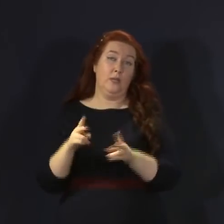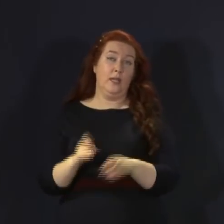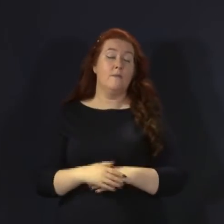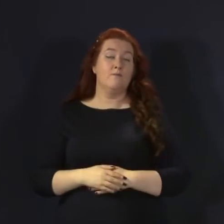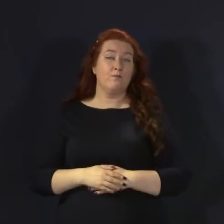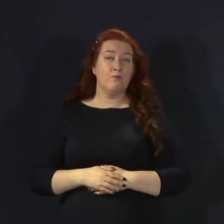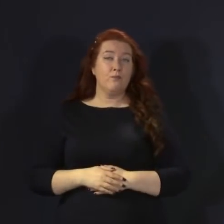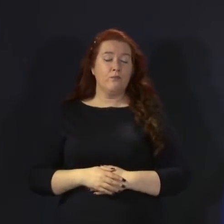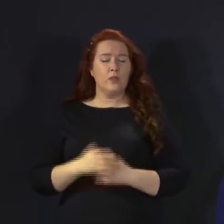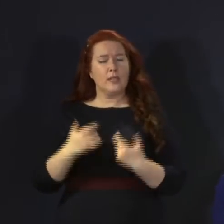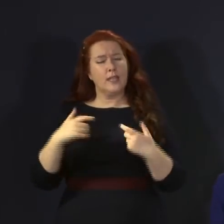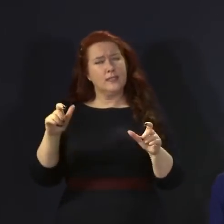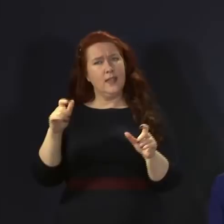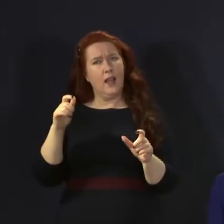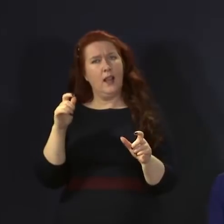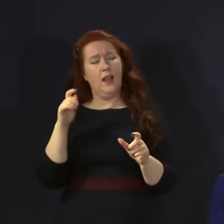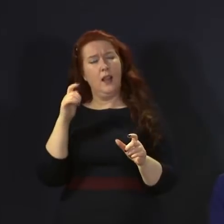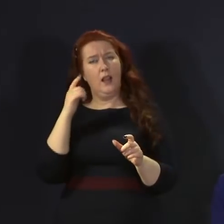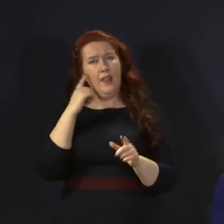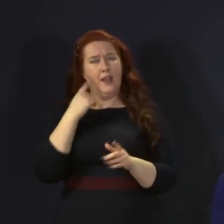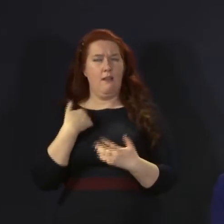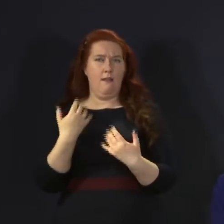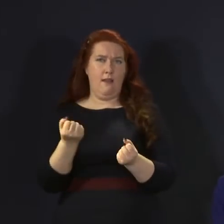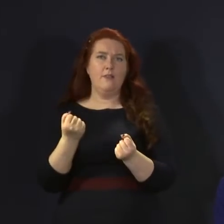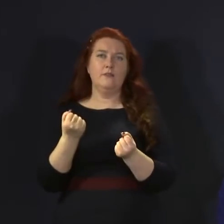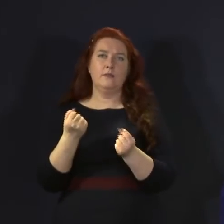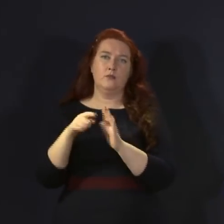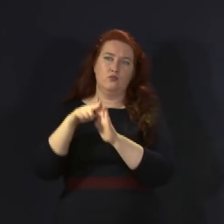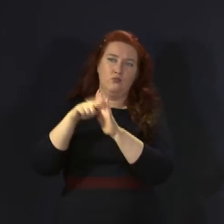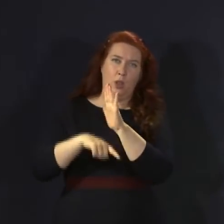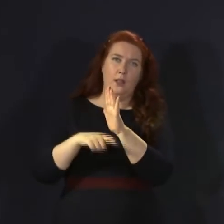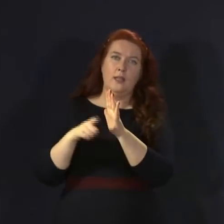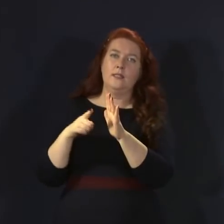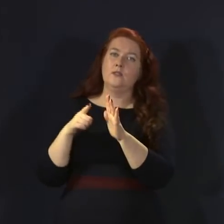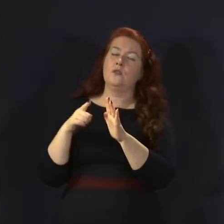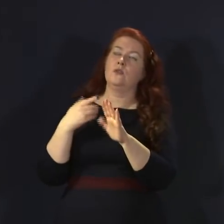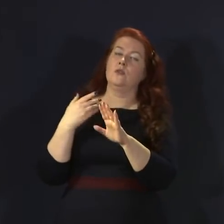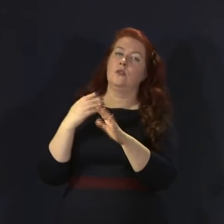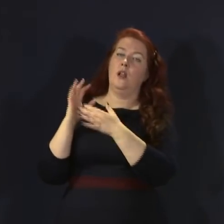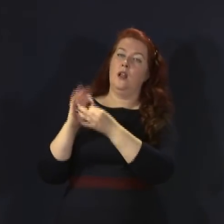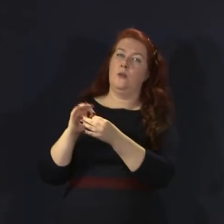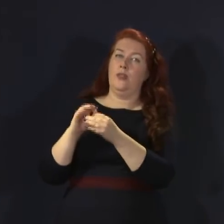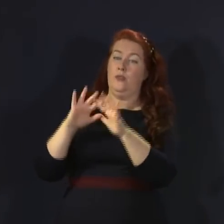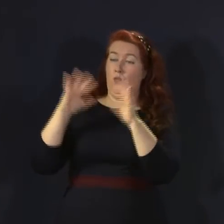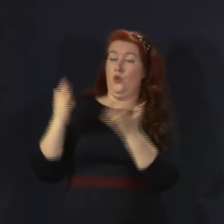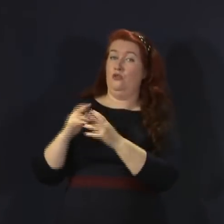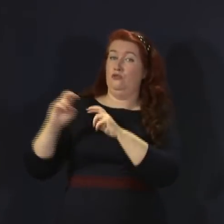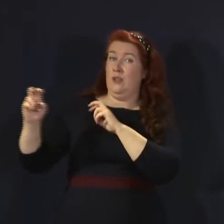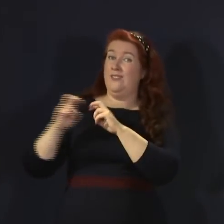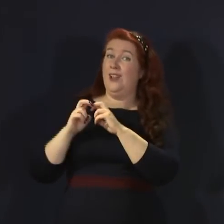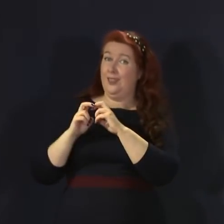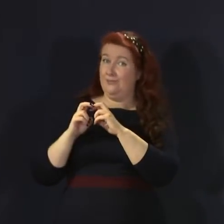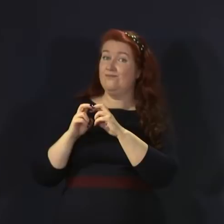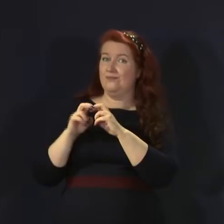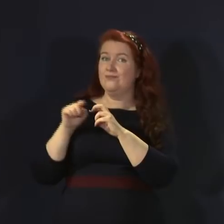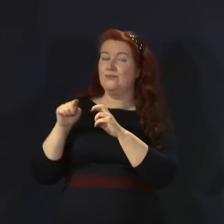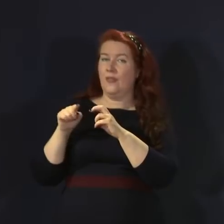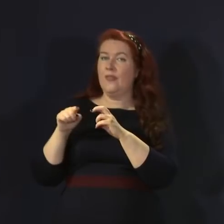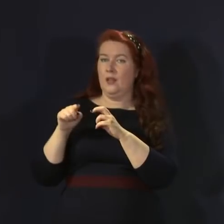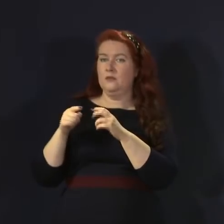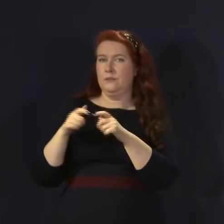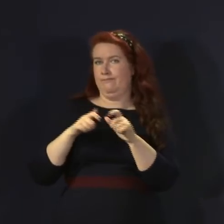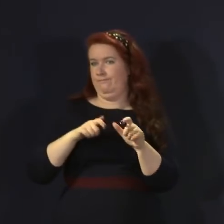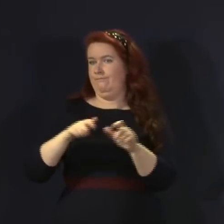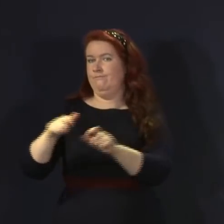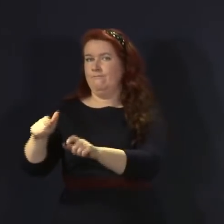case that there will be restrictions on international travel for longer than there will be restrictions on other aspects of our life, just because of the nature of what